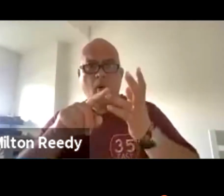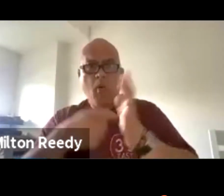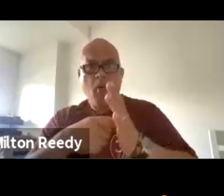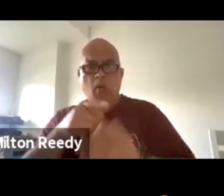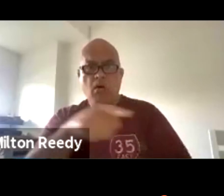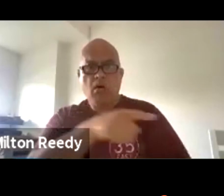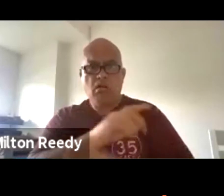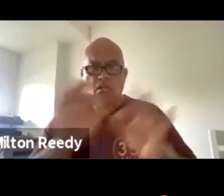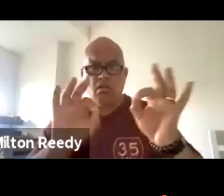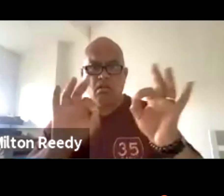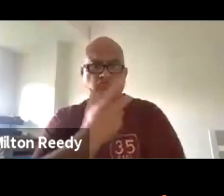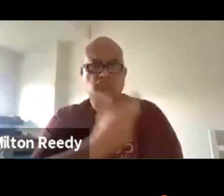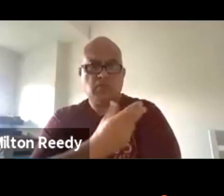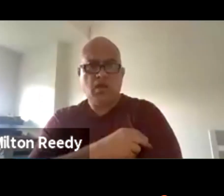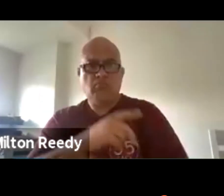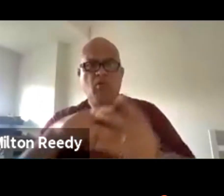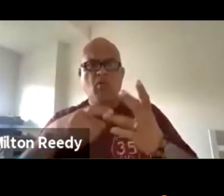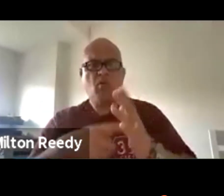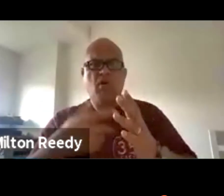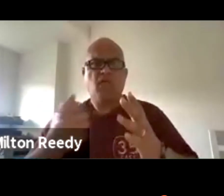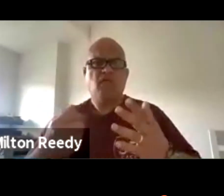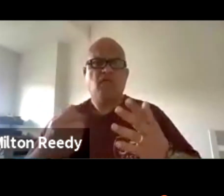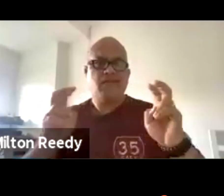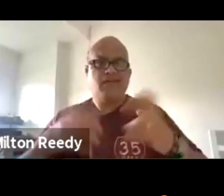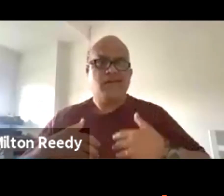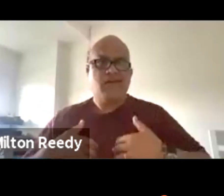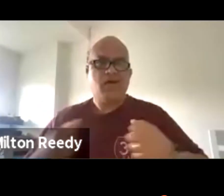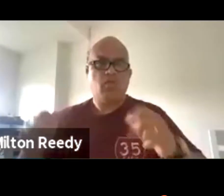did they have both COVID vaccinations?